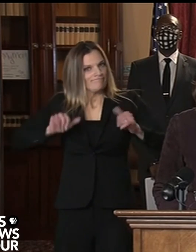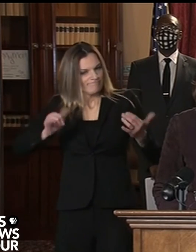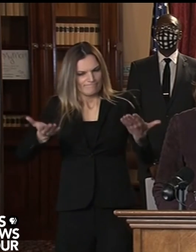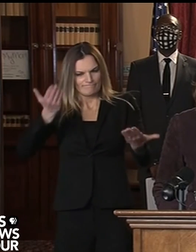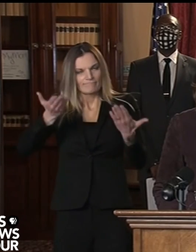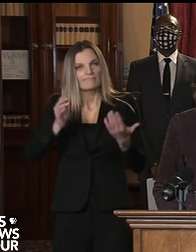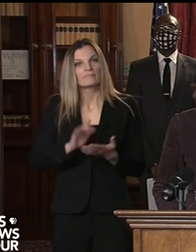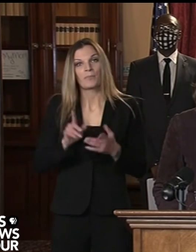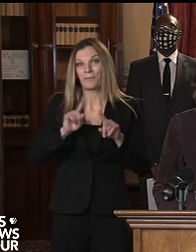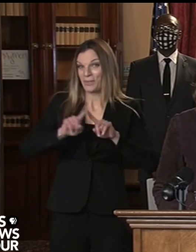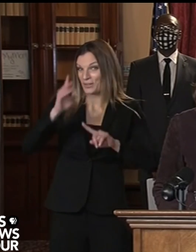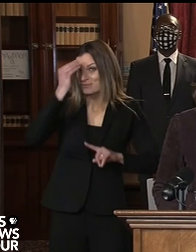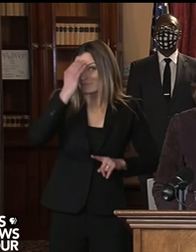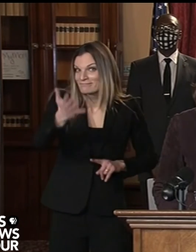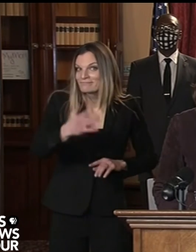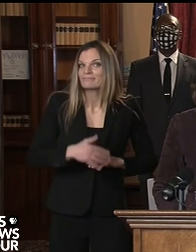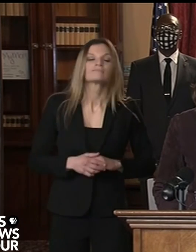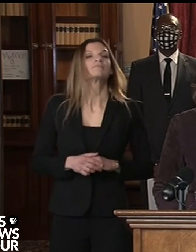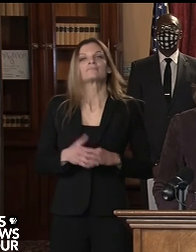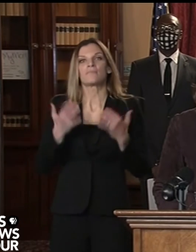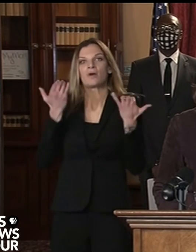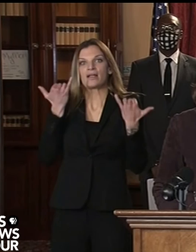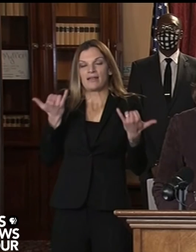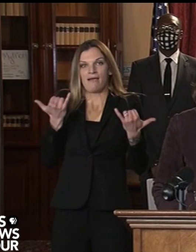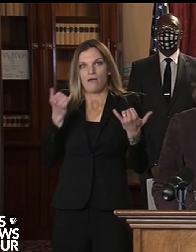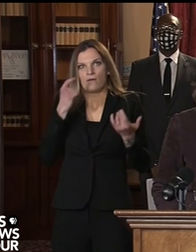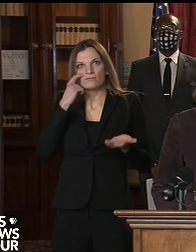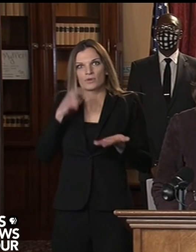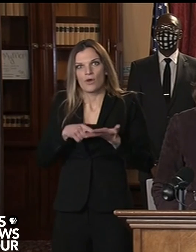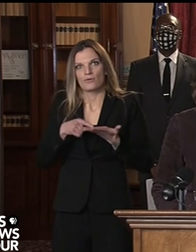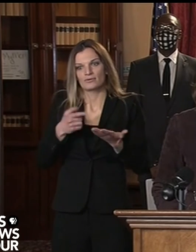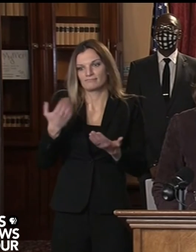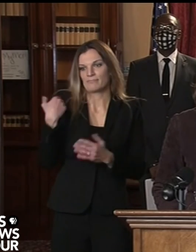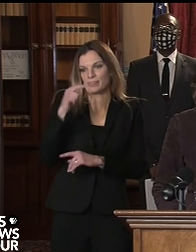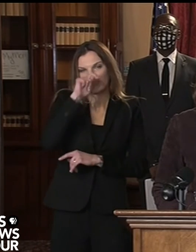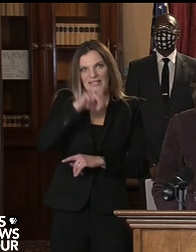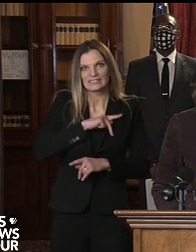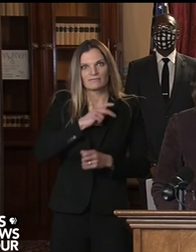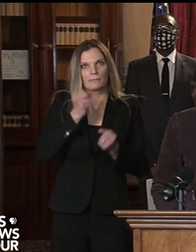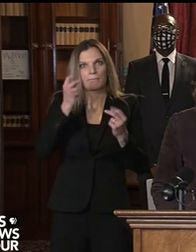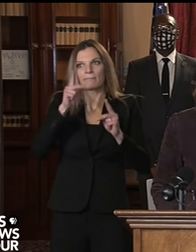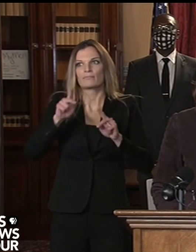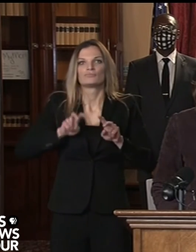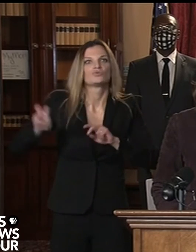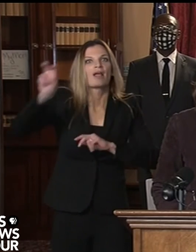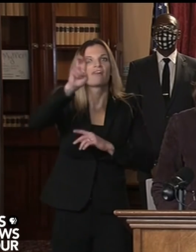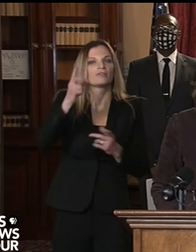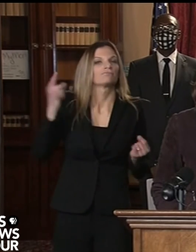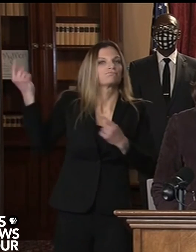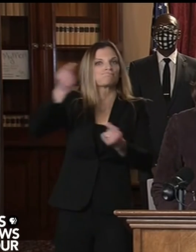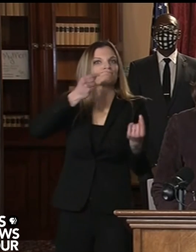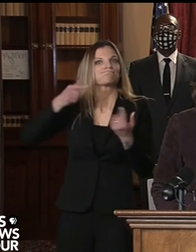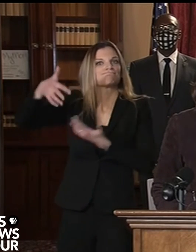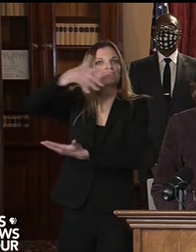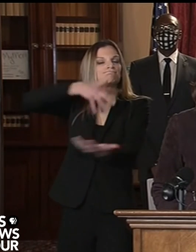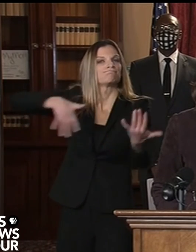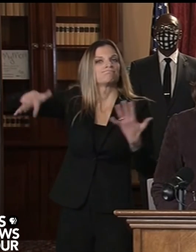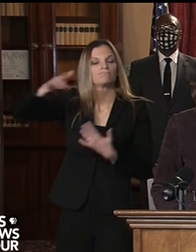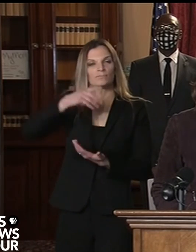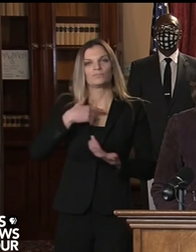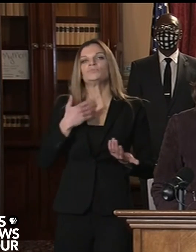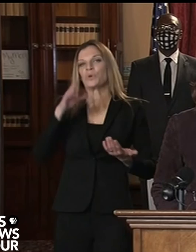a concerning amount of activity that happened around Thanksgiving that will make this